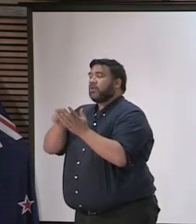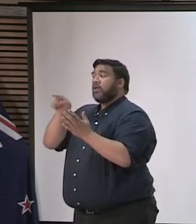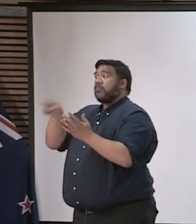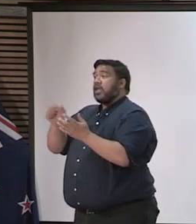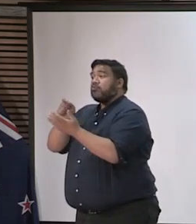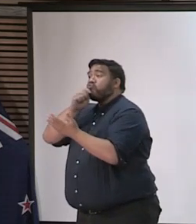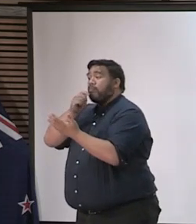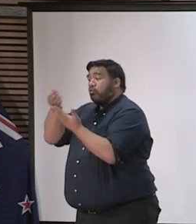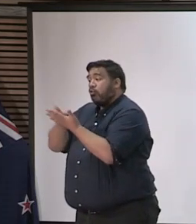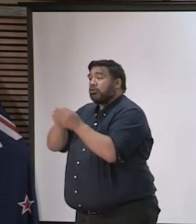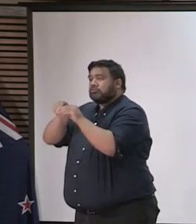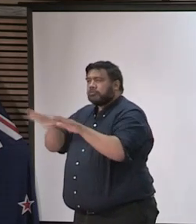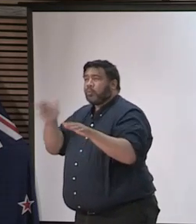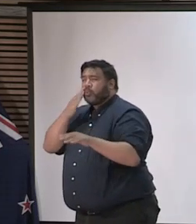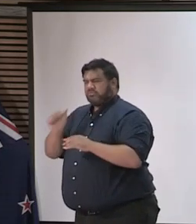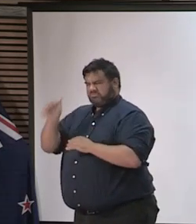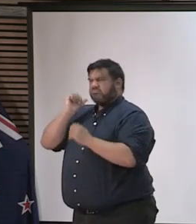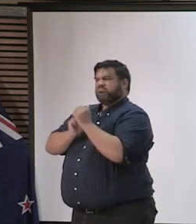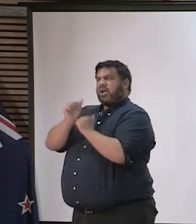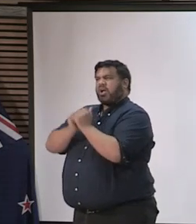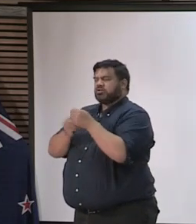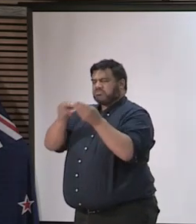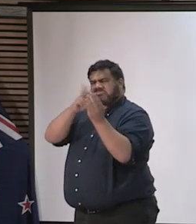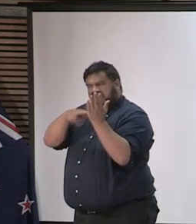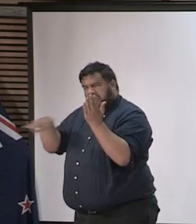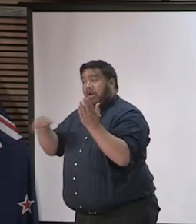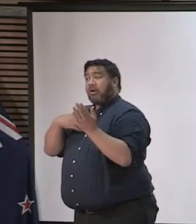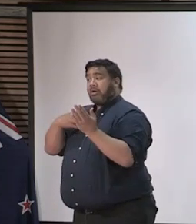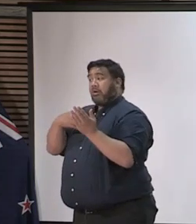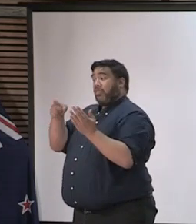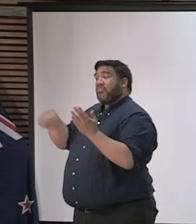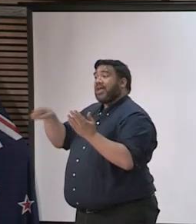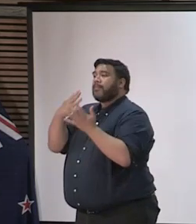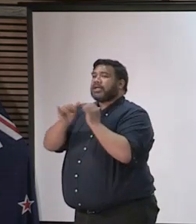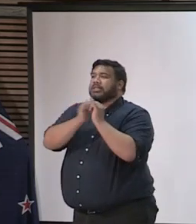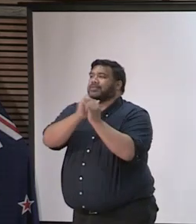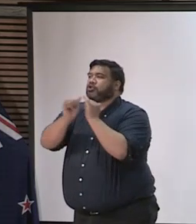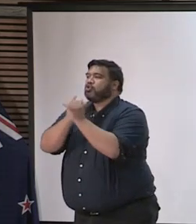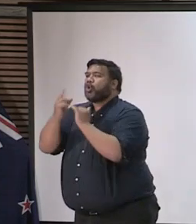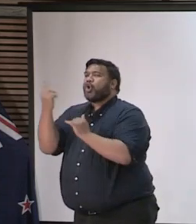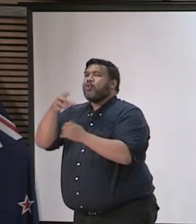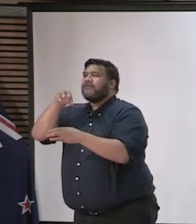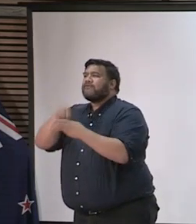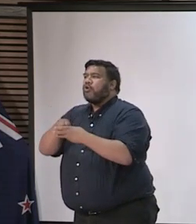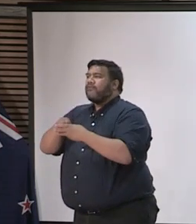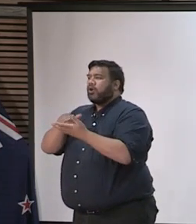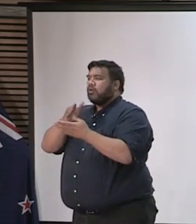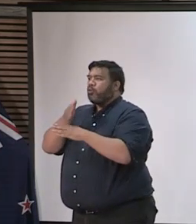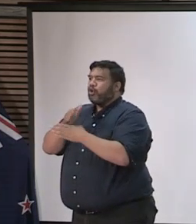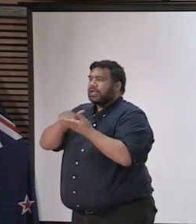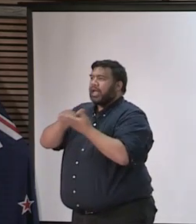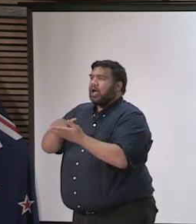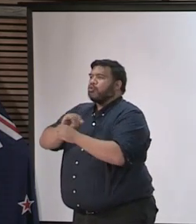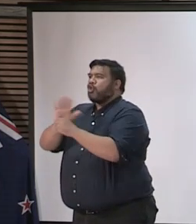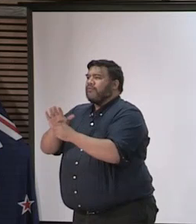March, and that was very clear. In fact, of all the people they interviewed who had been involved in dealing with COVID-19, not one